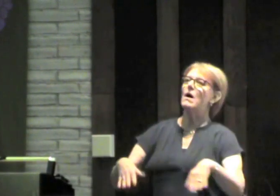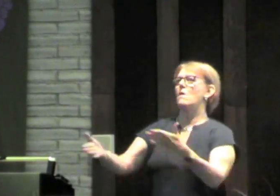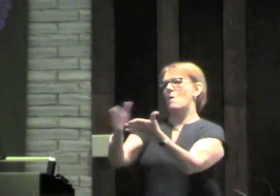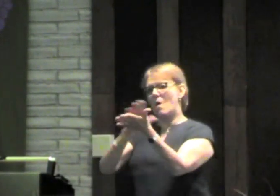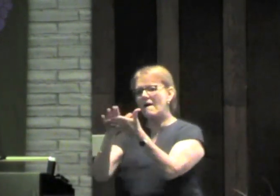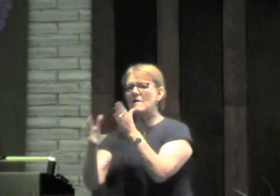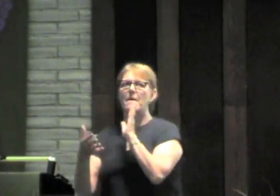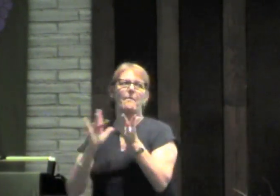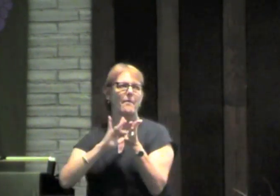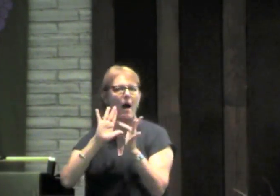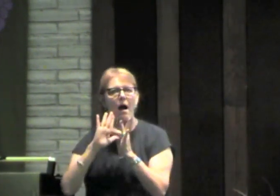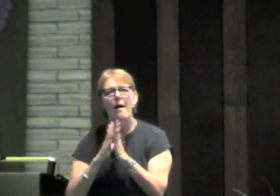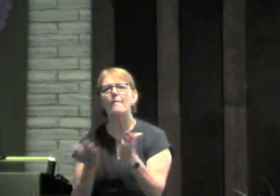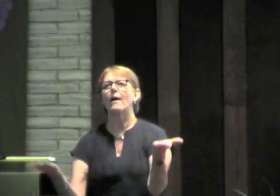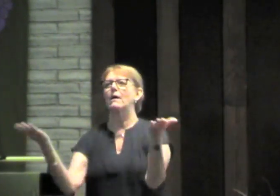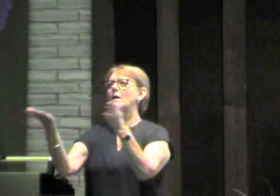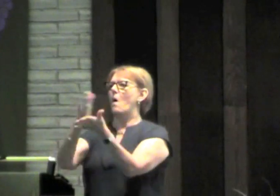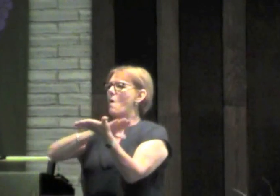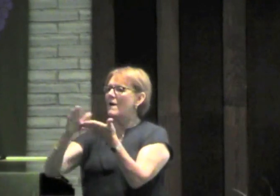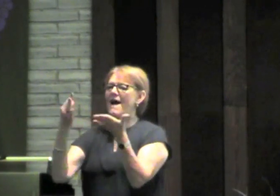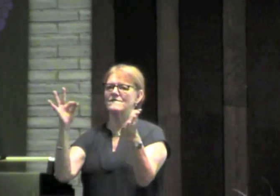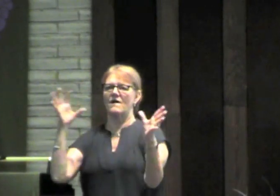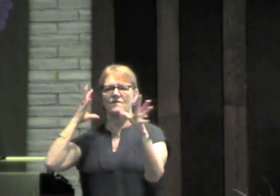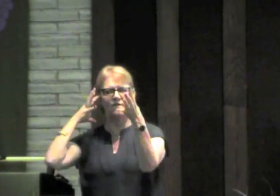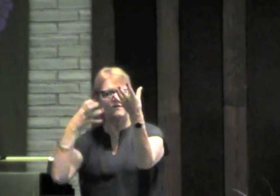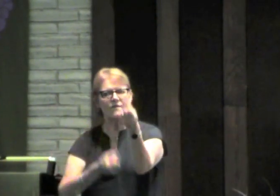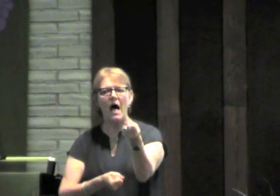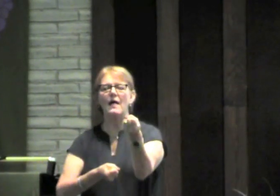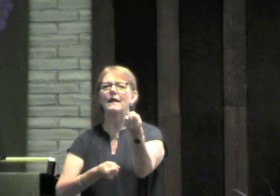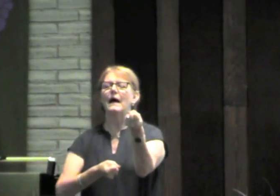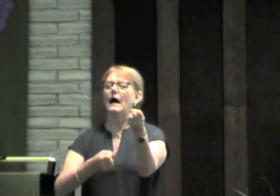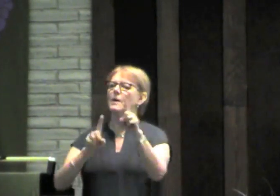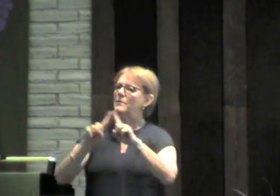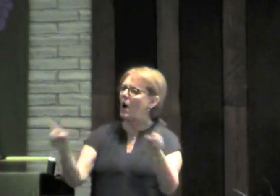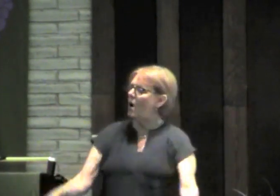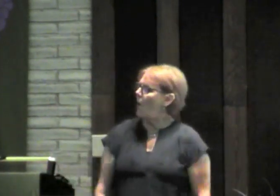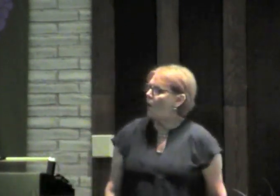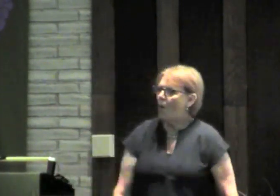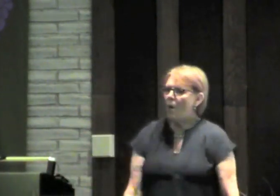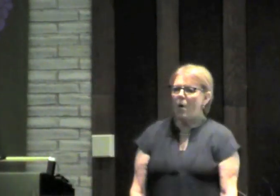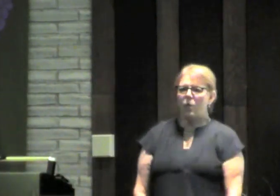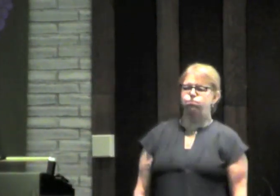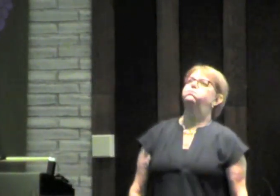is a holy land. It's the land of the Bible. It's the land of faith.